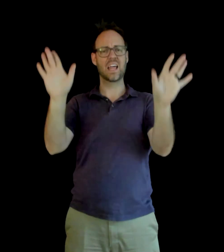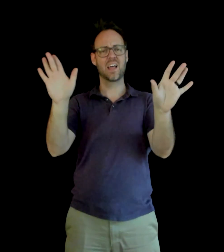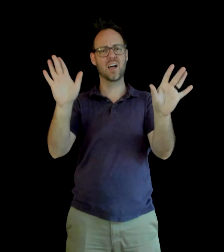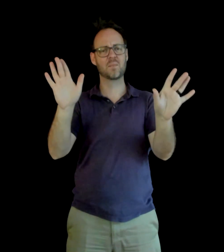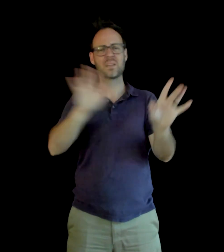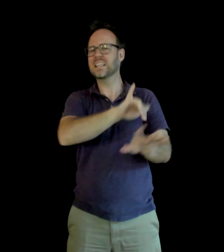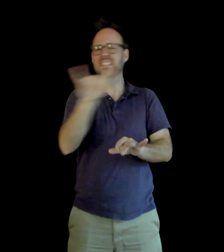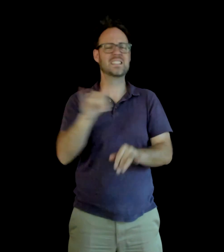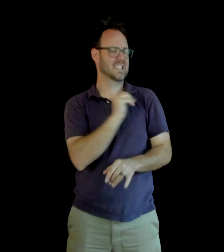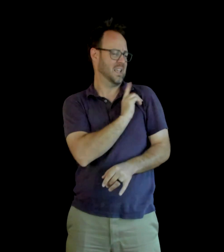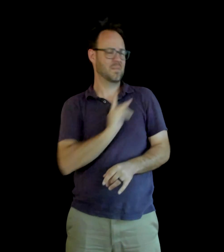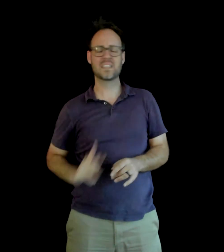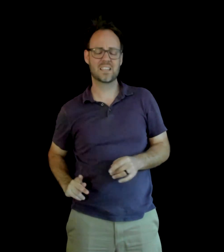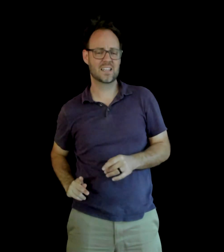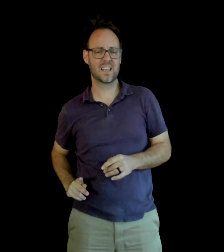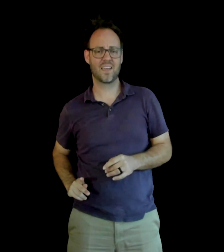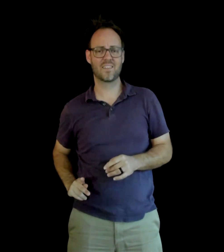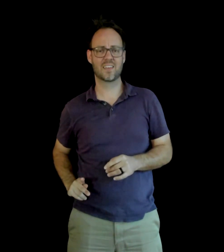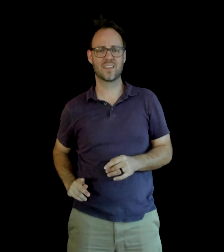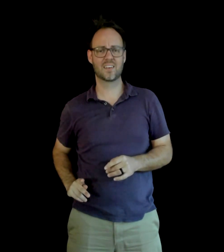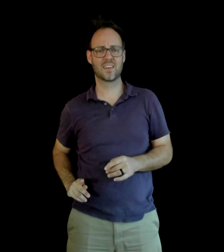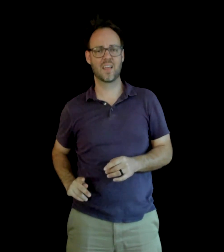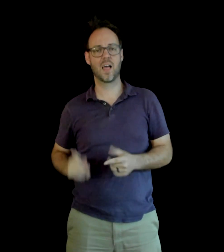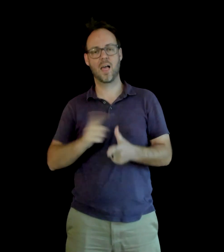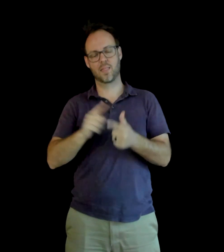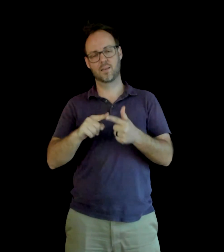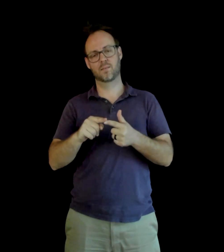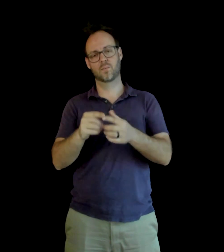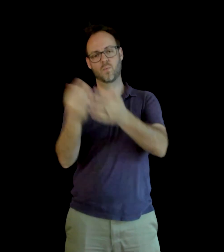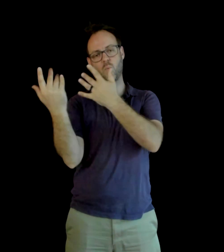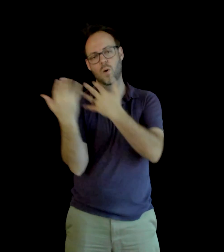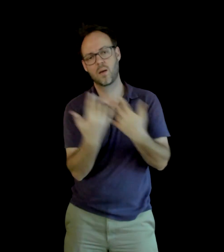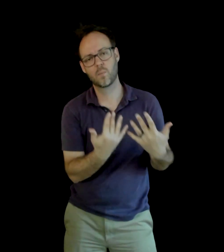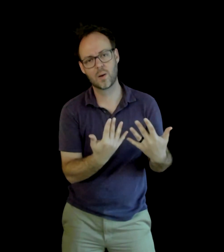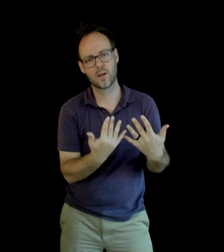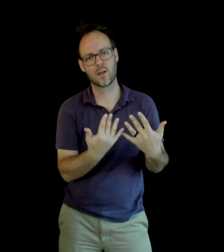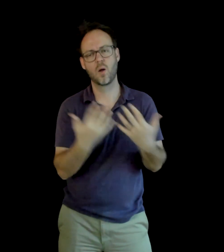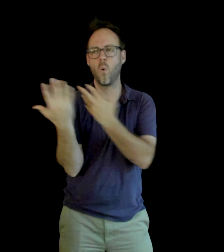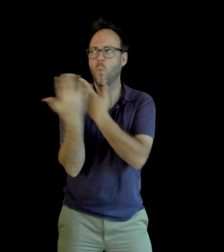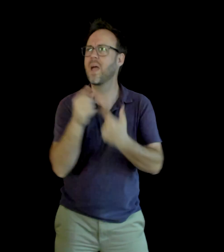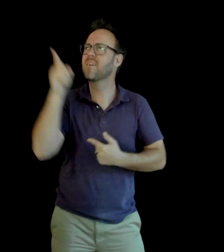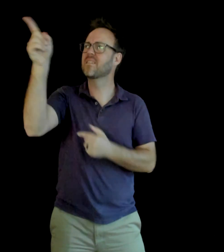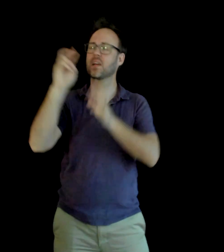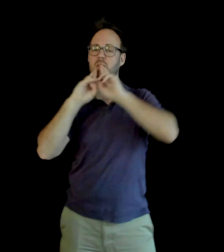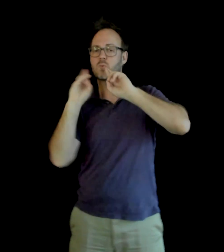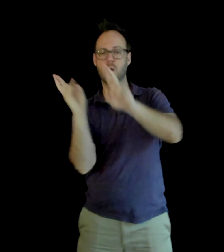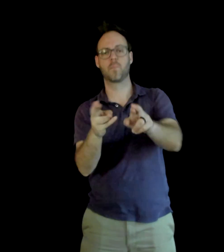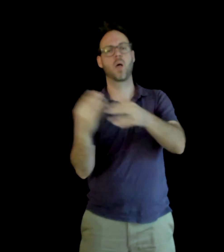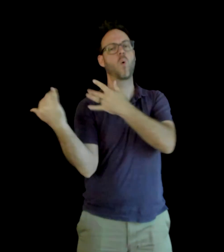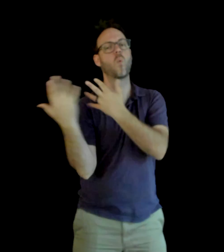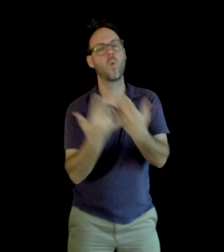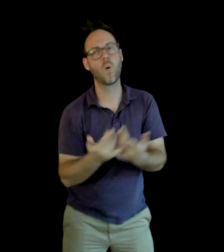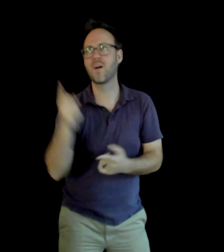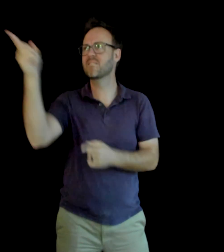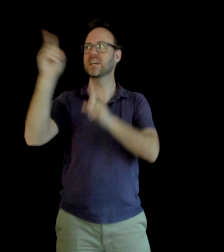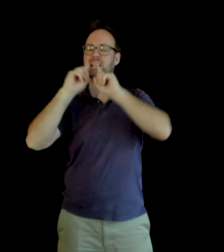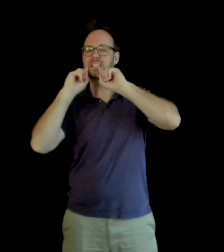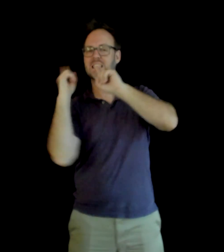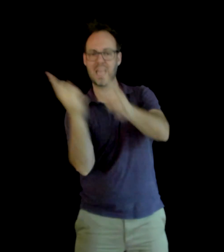eyes, like King David, and then we wait. We wait for God's reply. We wait